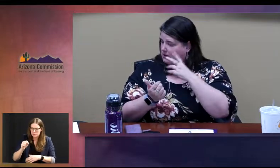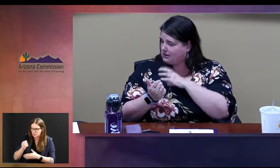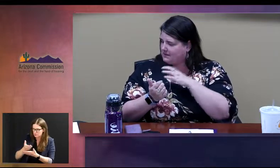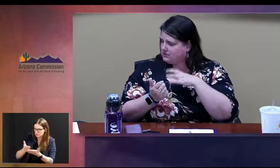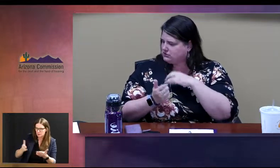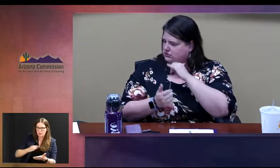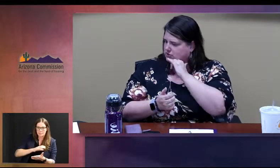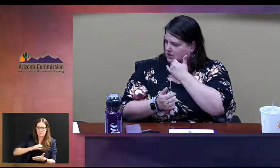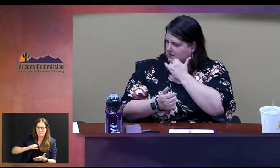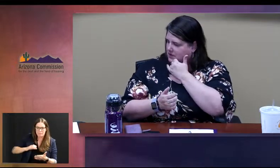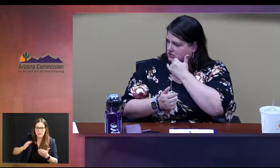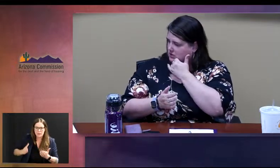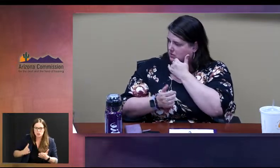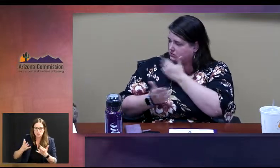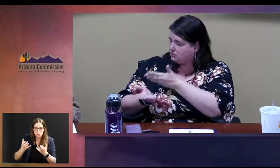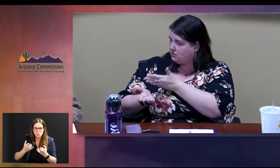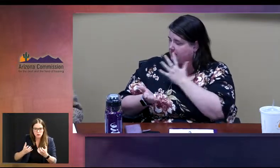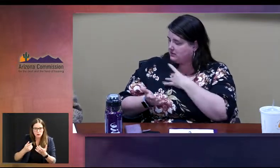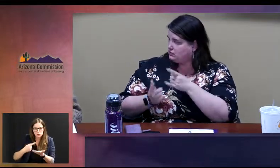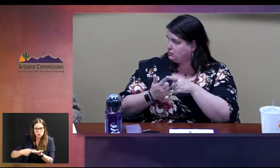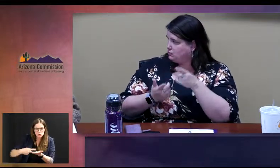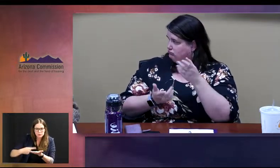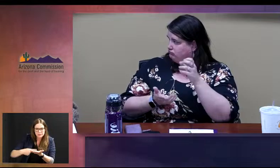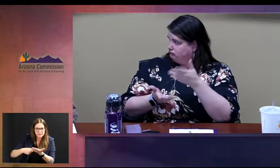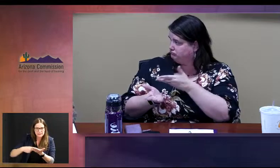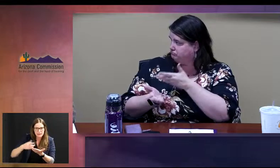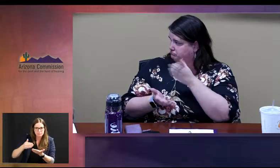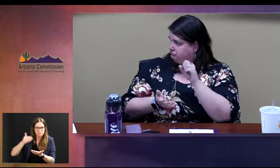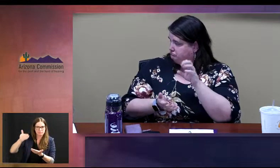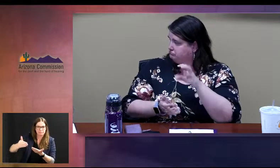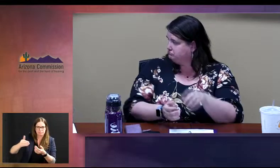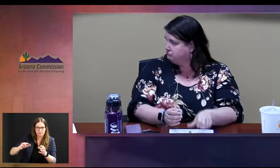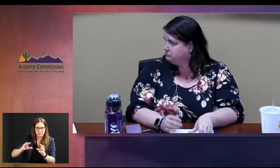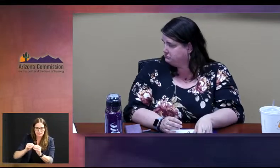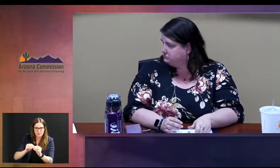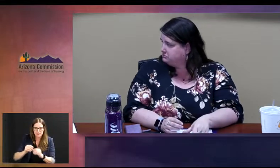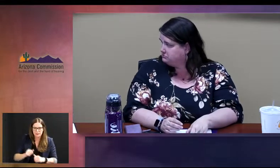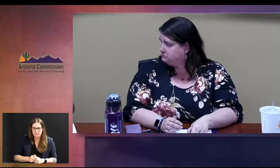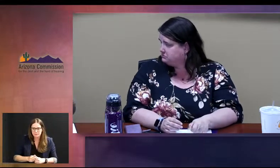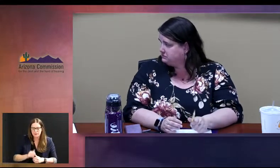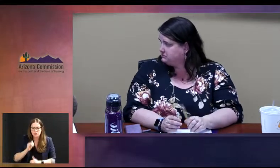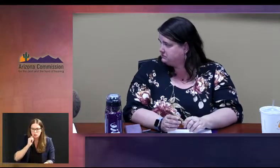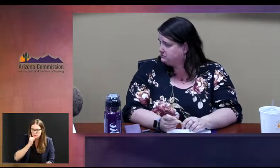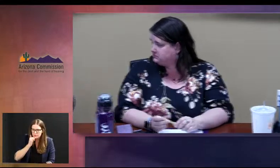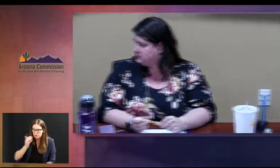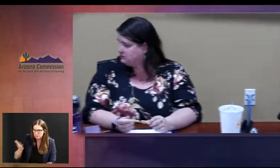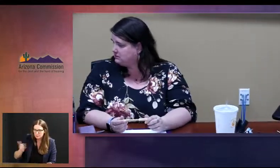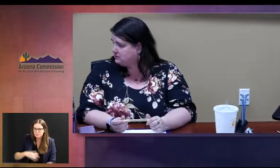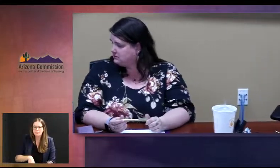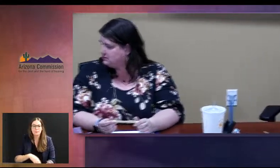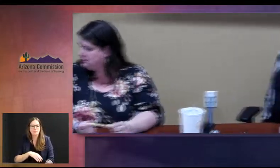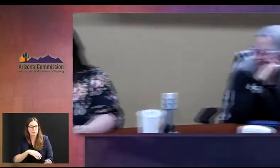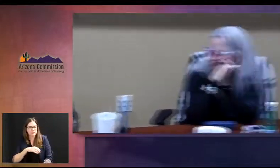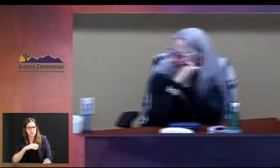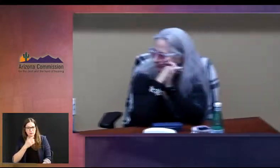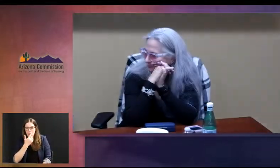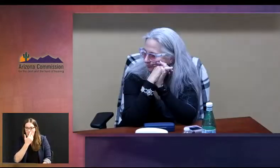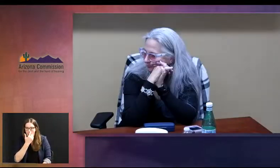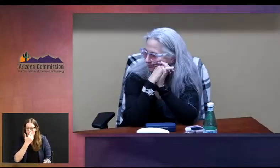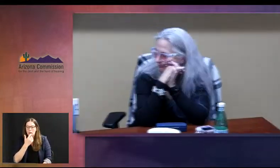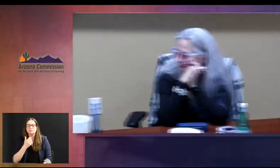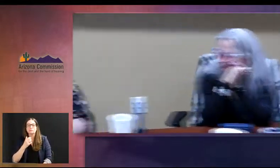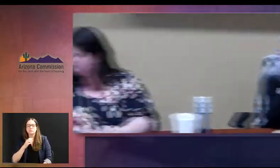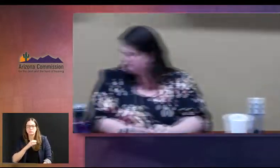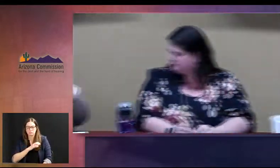anything they would like to discuss at a future meeting? Commissioner Scarborough, do you have something? Yes, I actually have a couple of